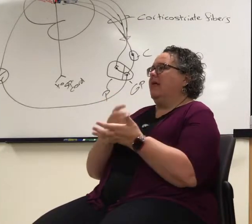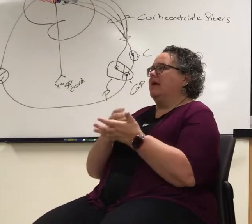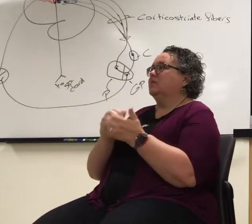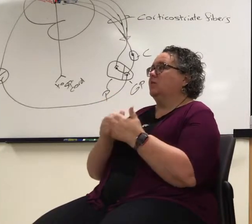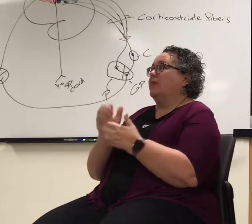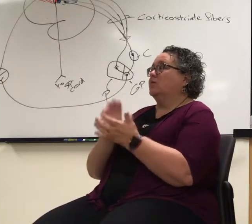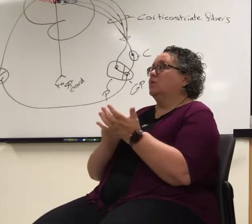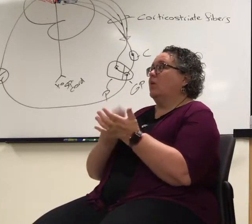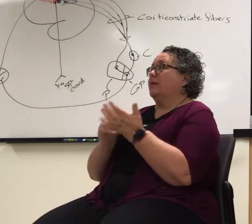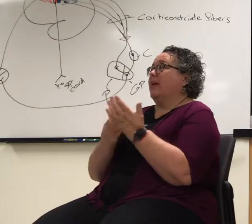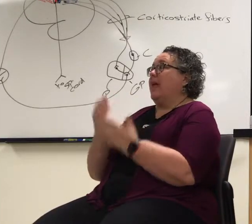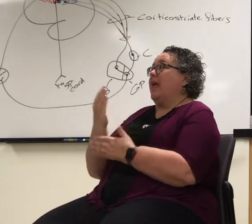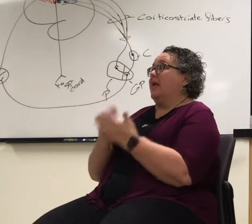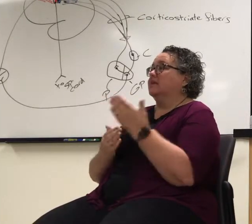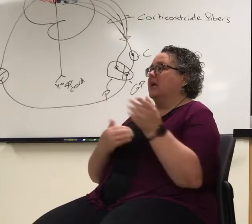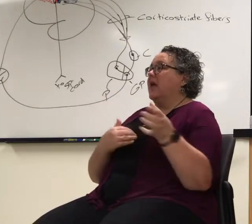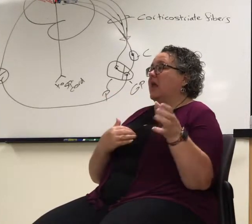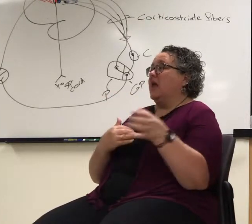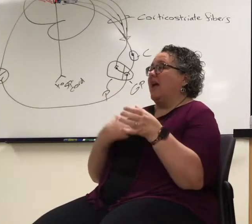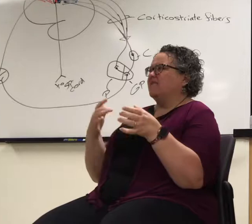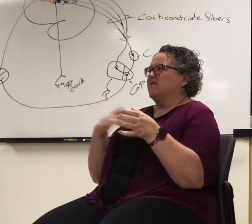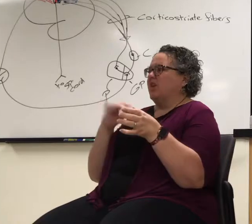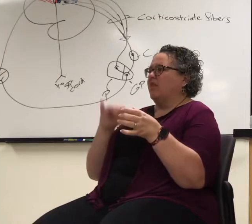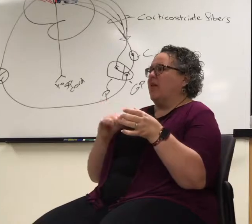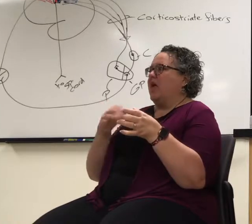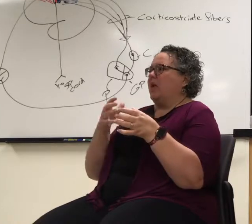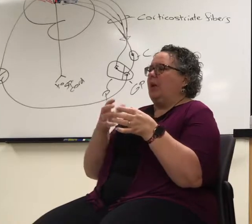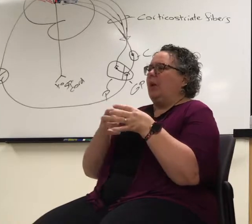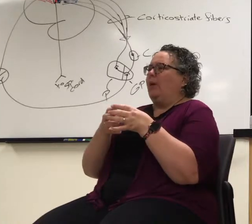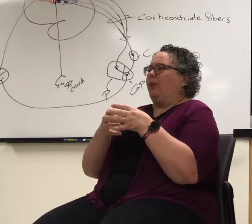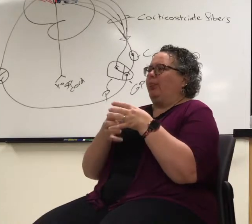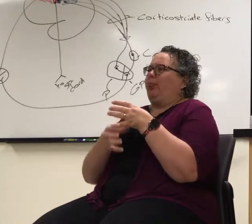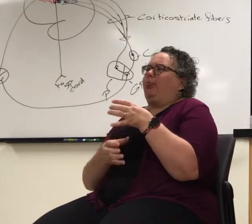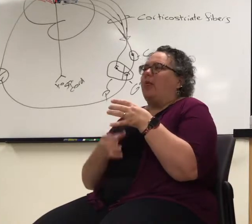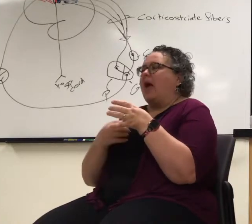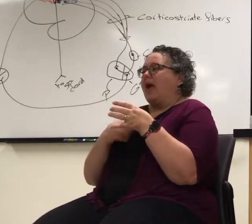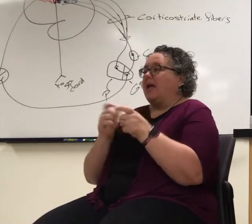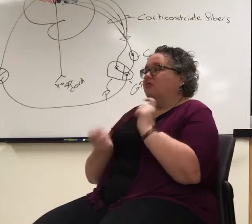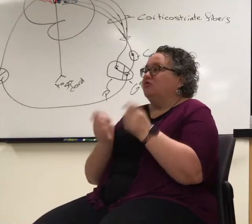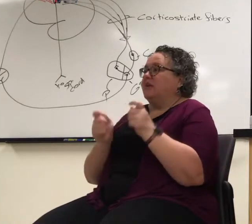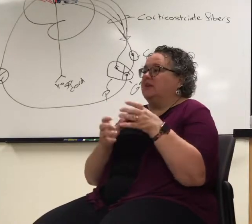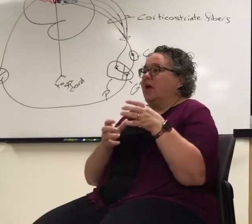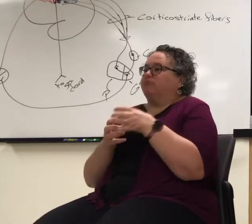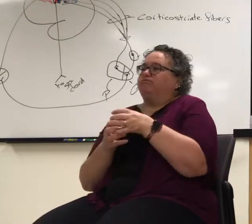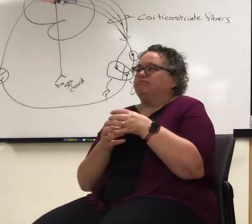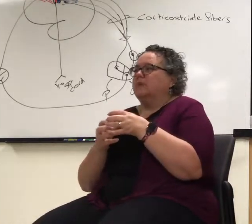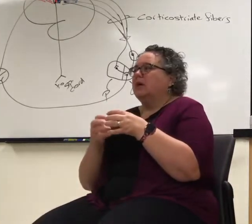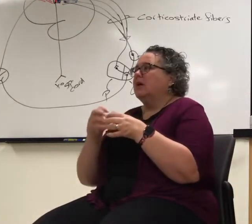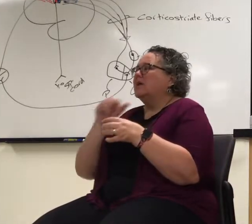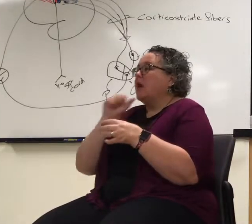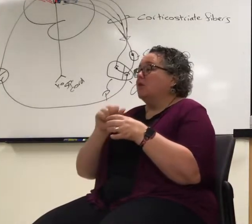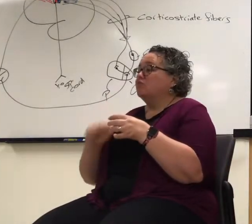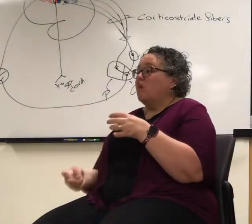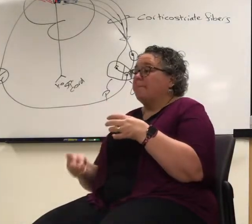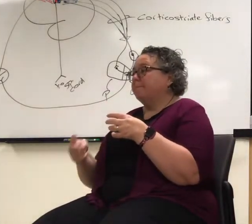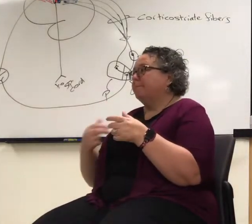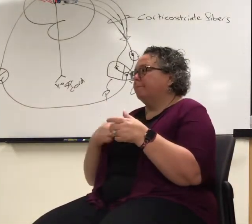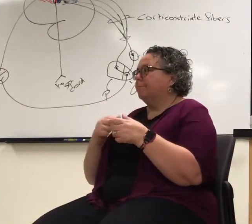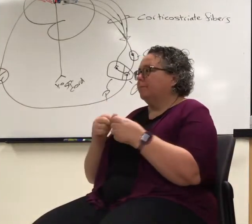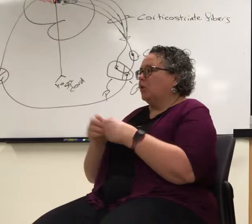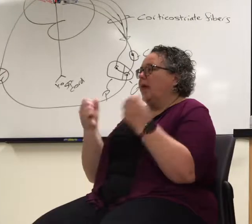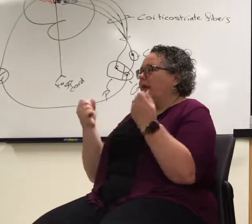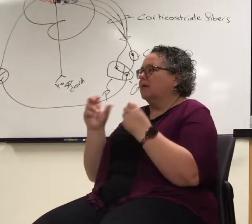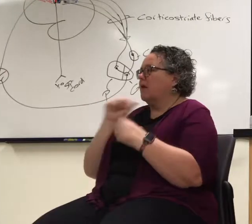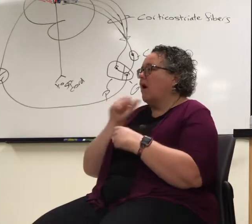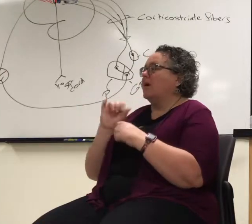soapy hand and it begins to slip out and I feel that and I adjust my grip so I don't drop the glass on the floor and it breaks. That